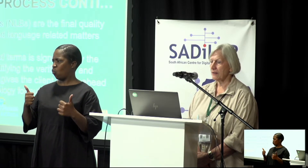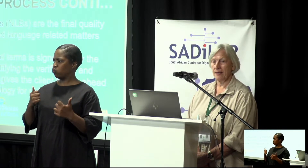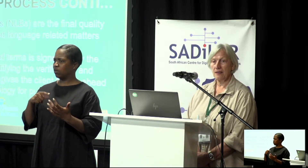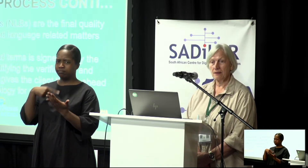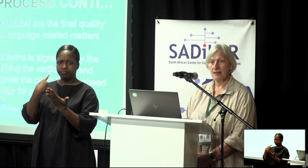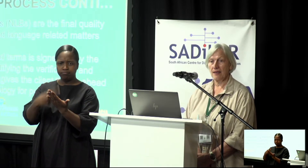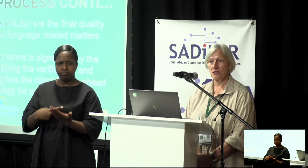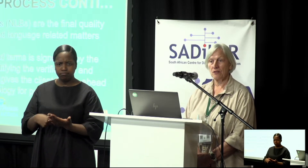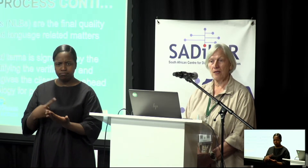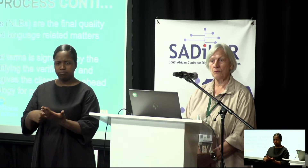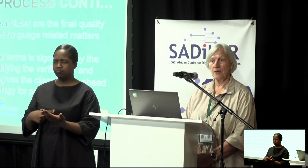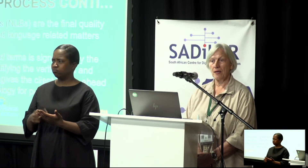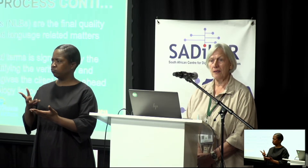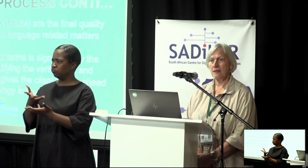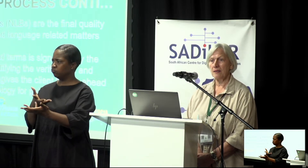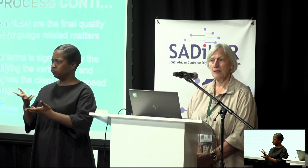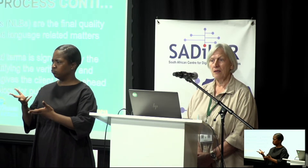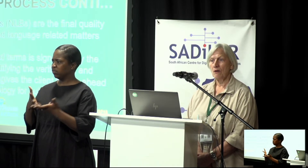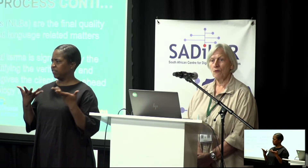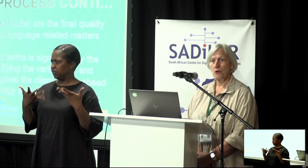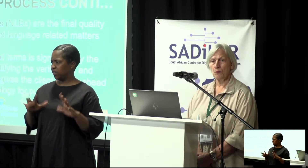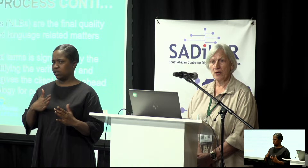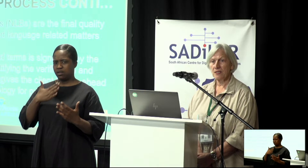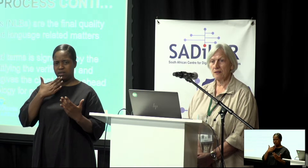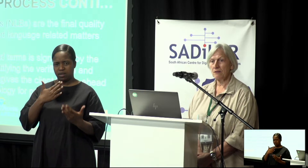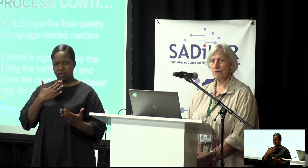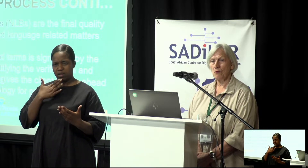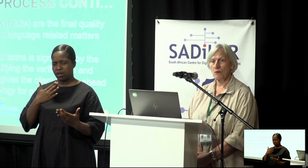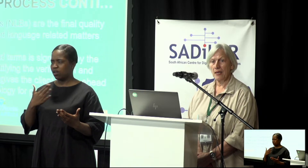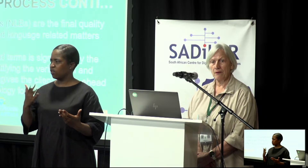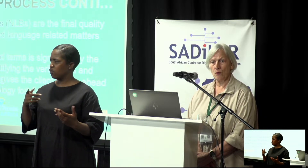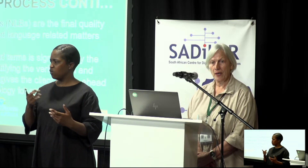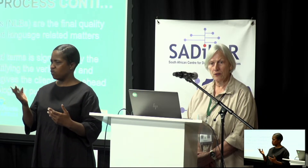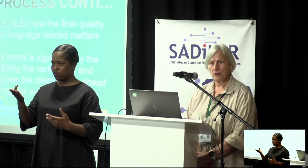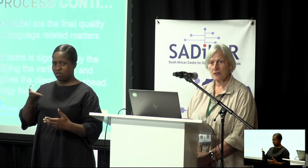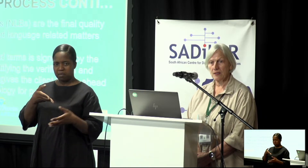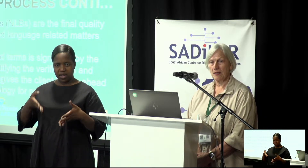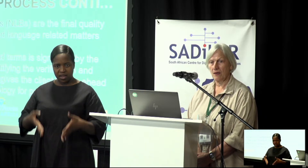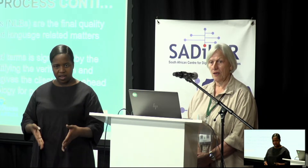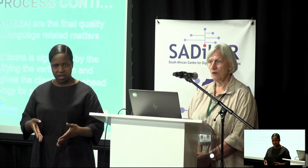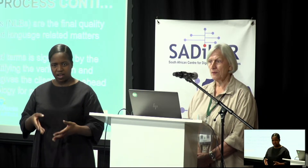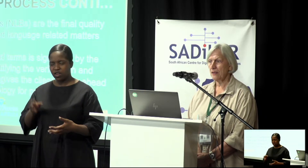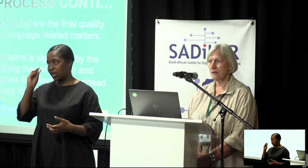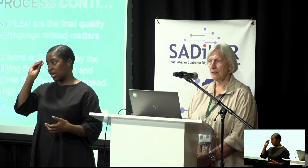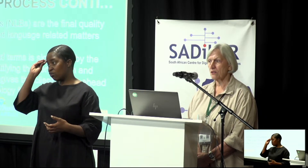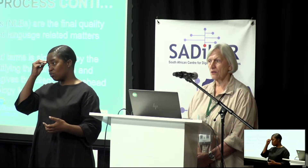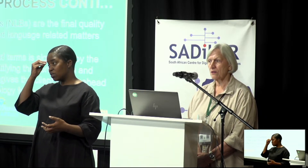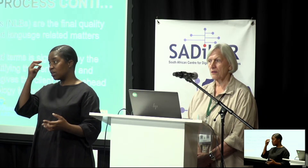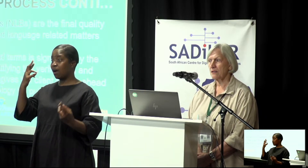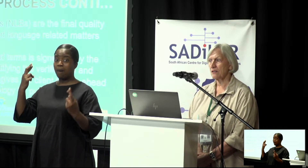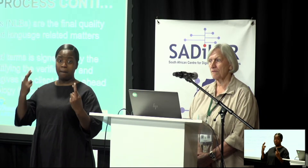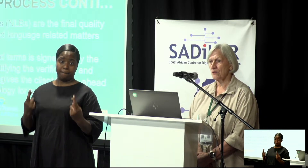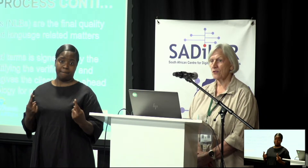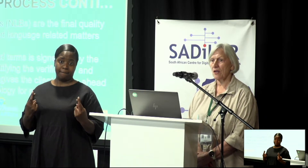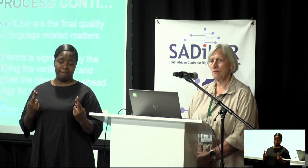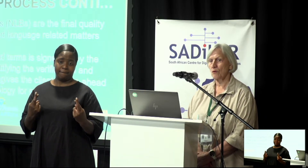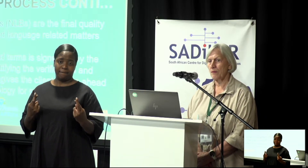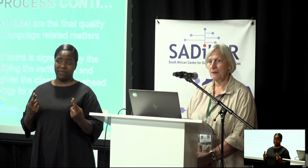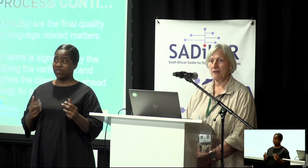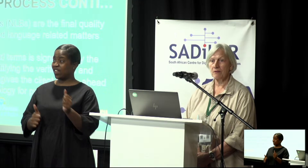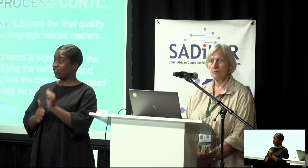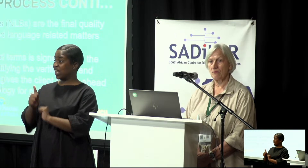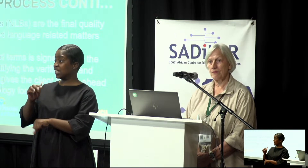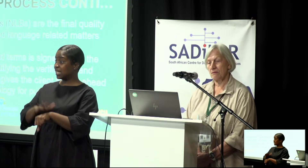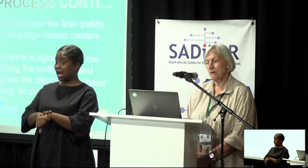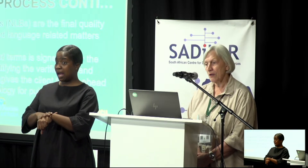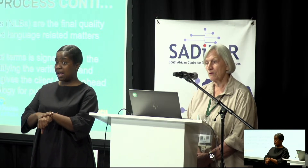engagement, interaction that we had, for your presence, for your interest, and I hope that it's the first time, or